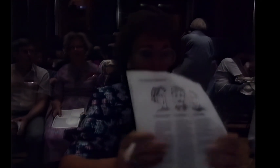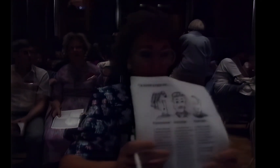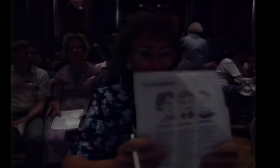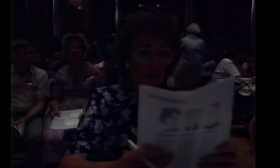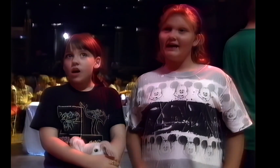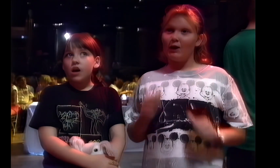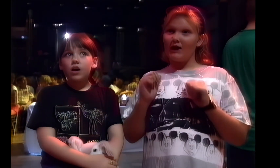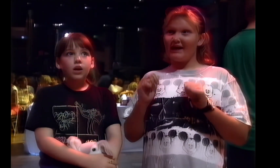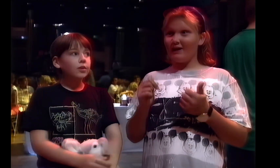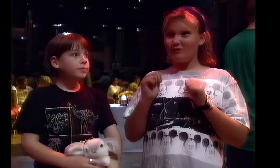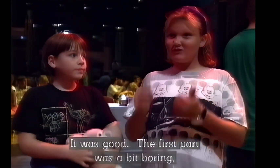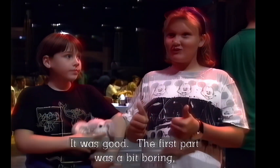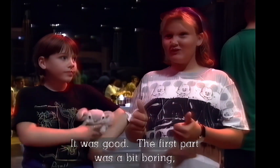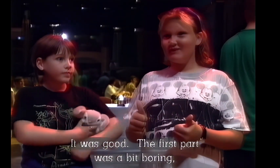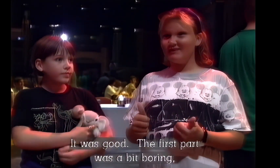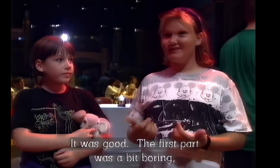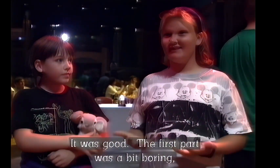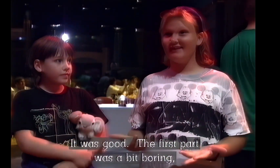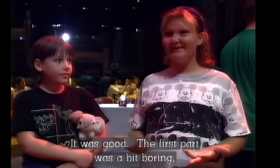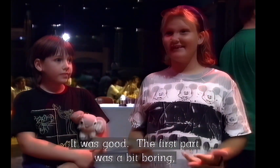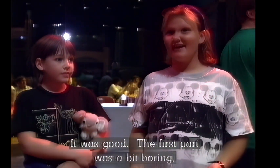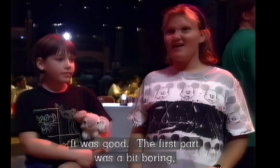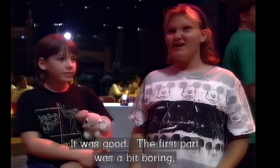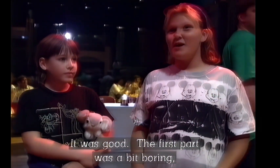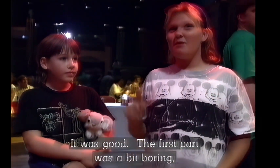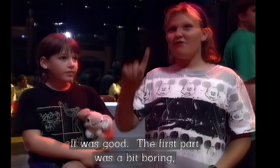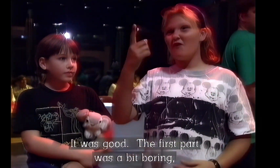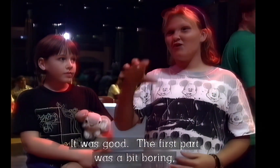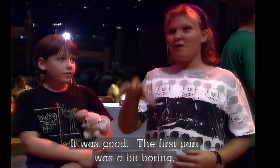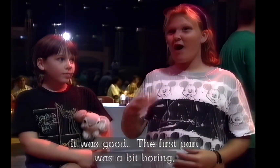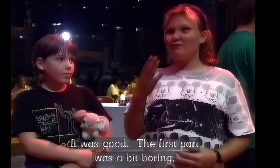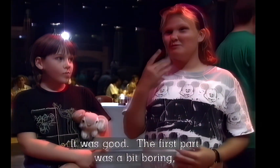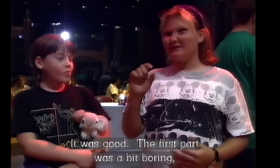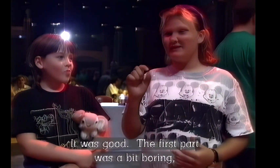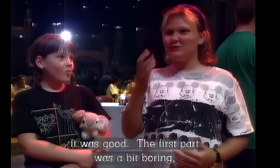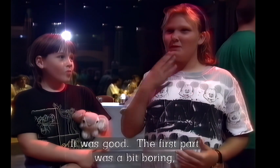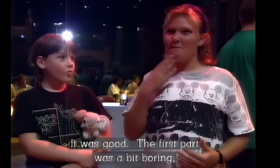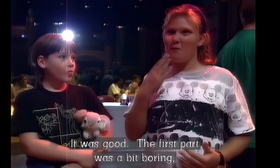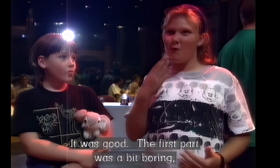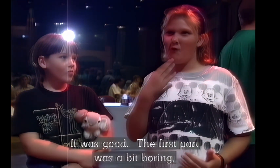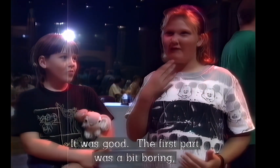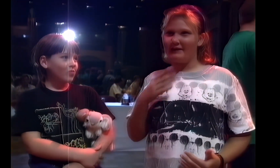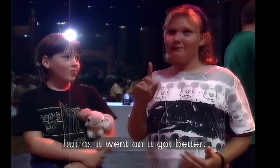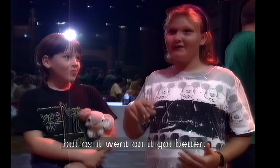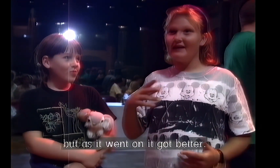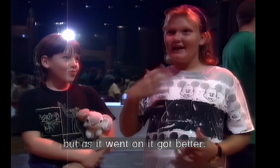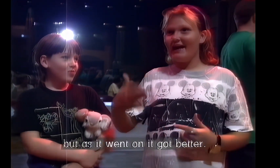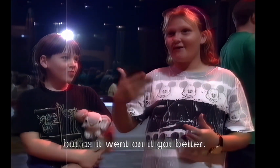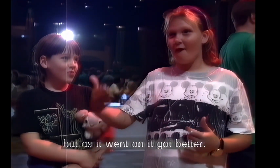okay. It was good. The first part was a bit boring, but as it went